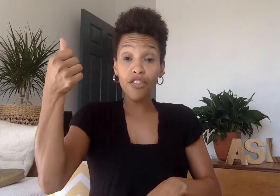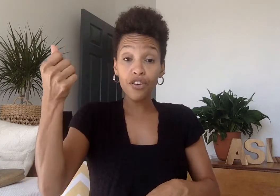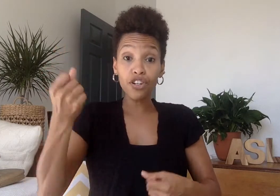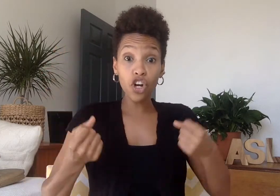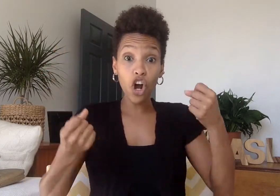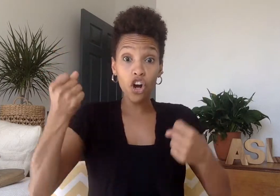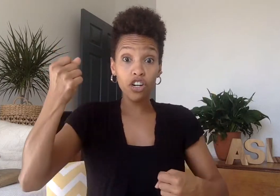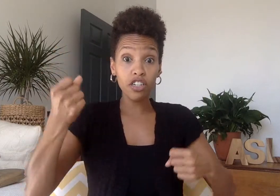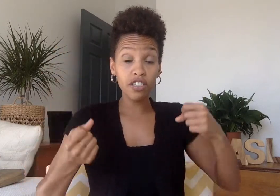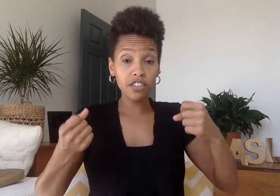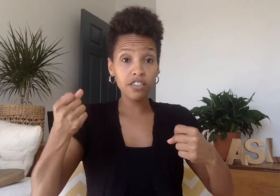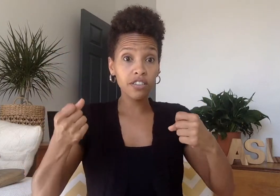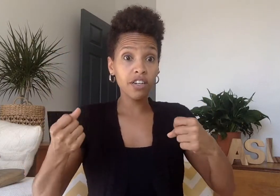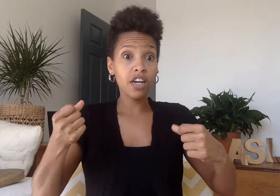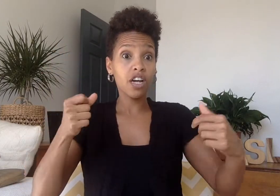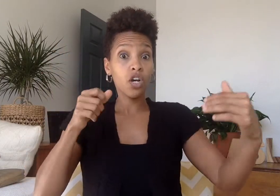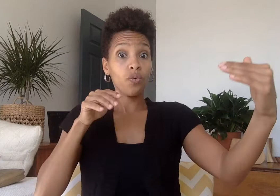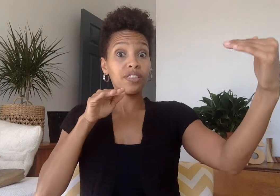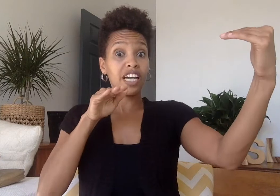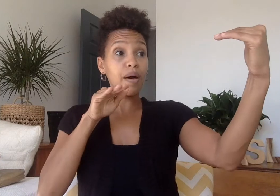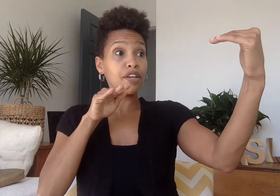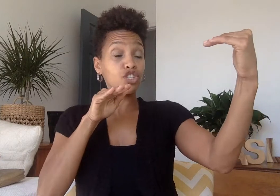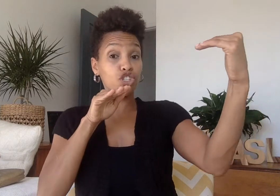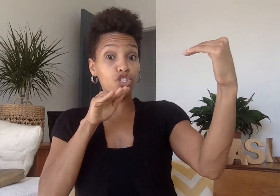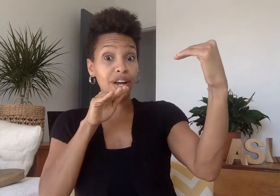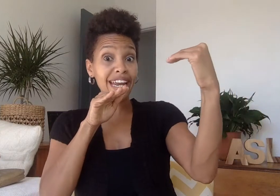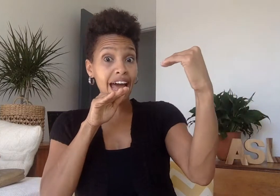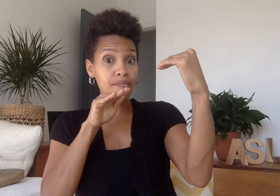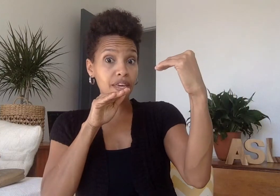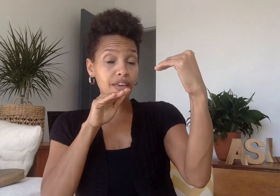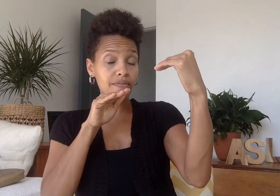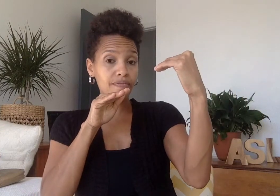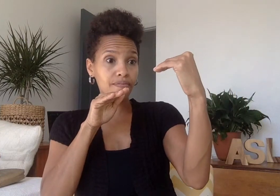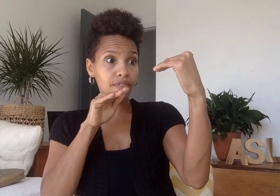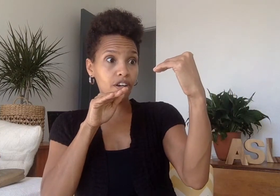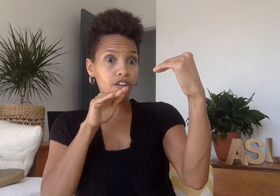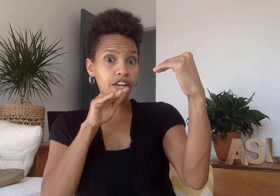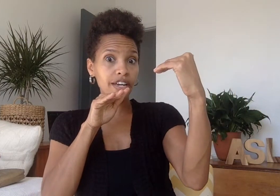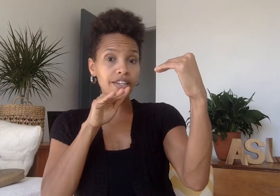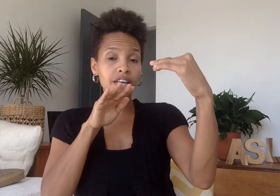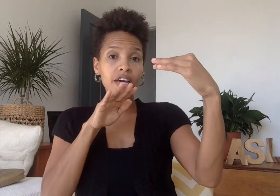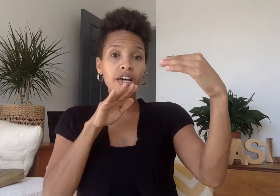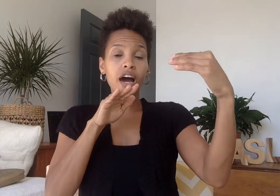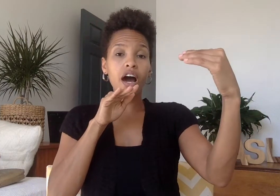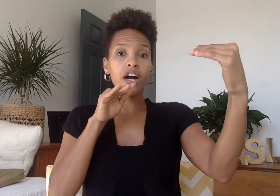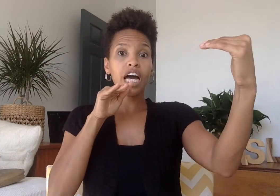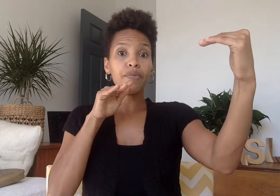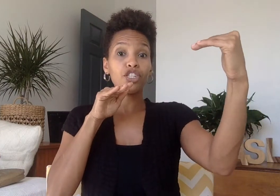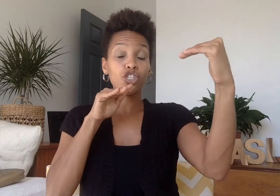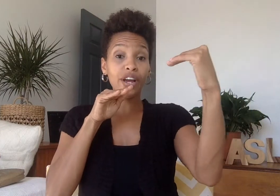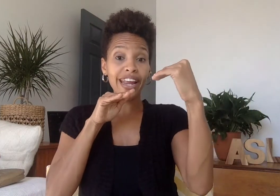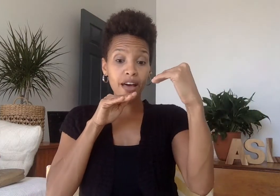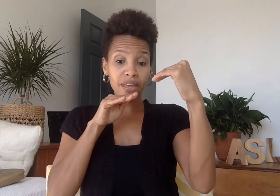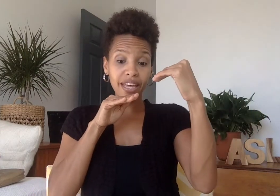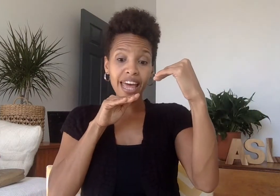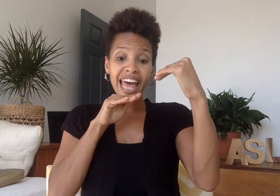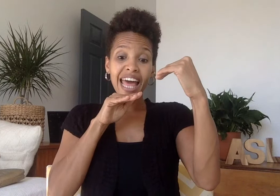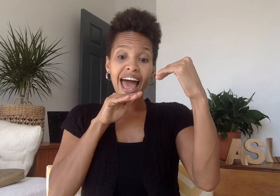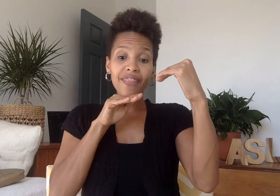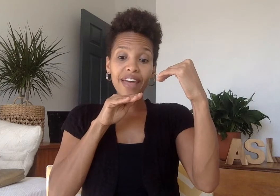Another car was coming straight at me. All right? Coming straight at me. And